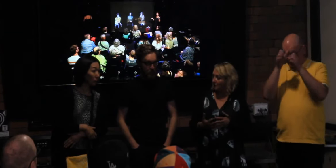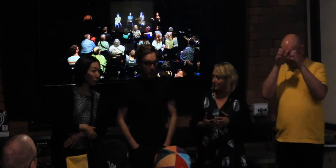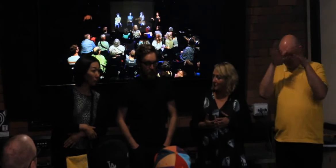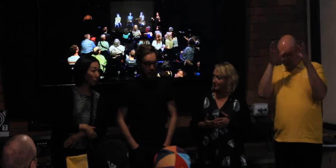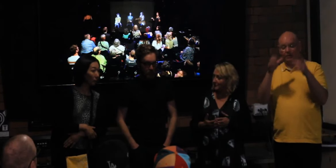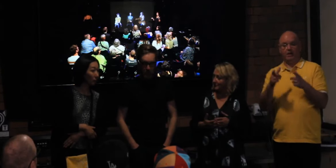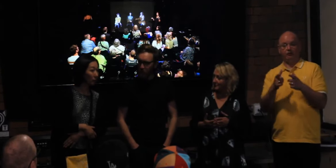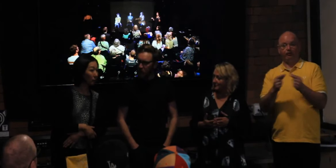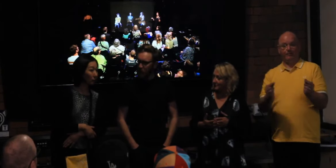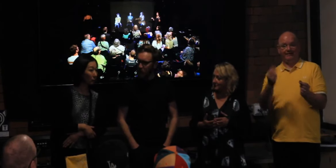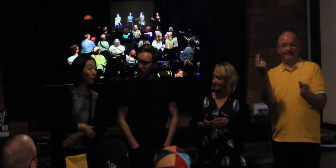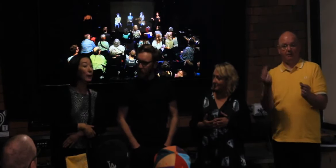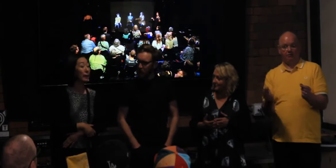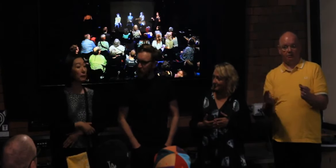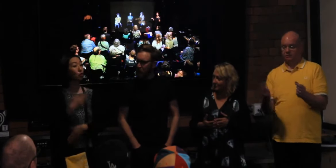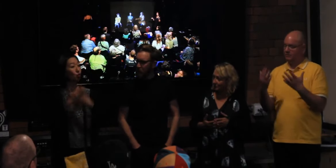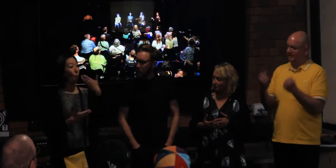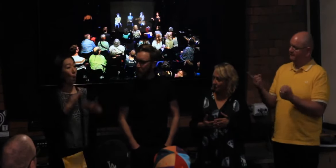form?